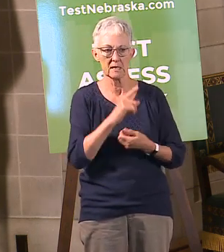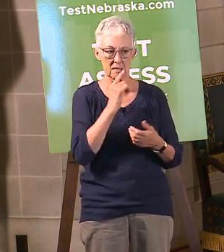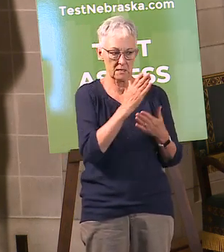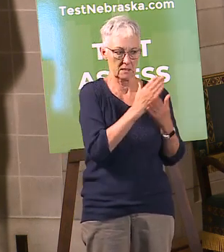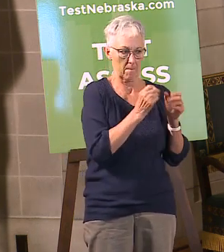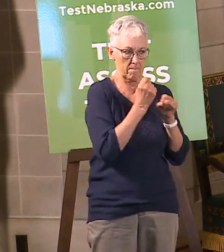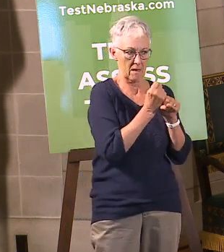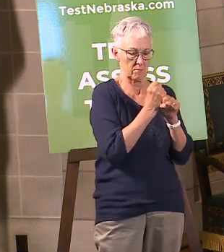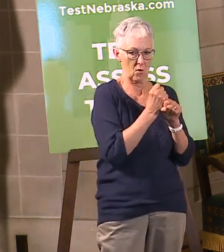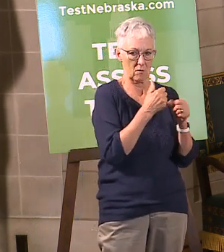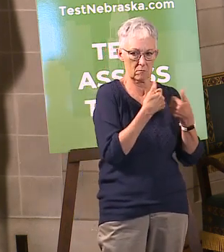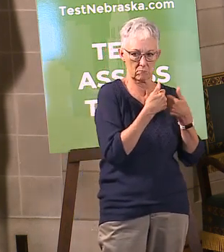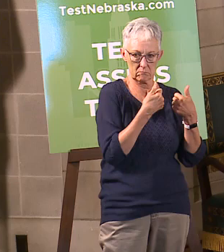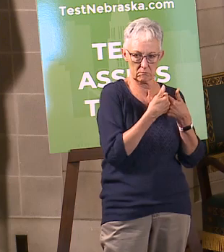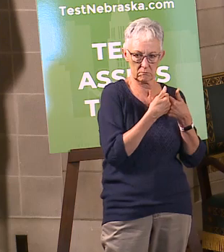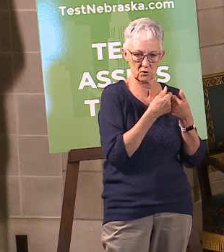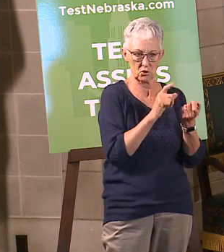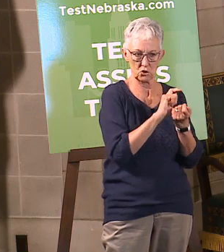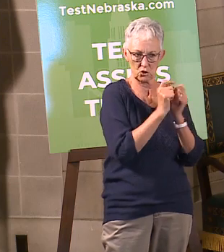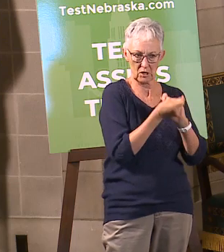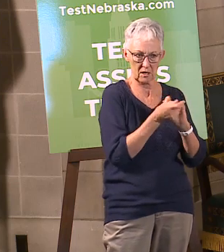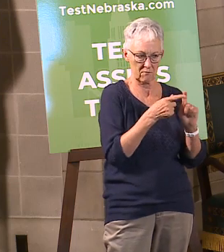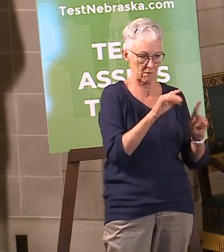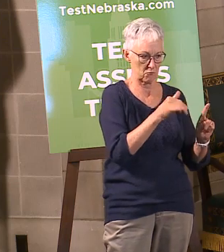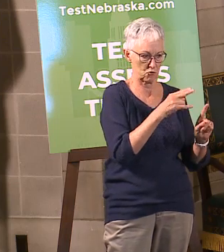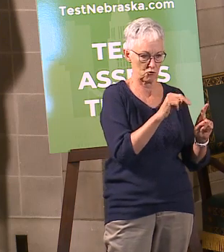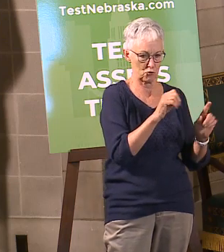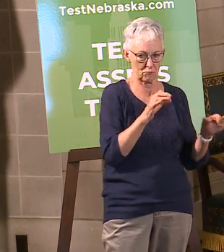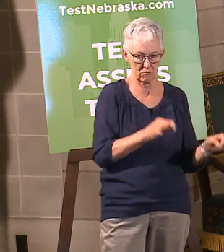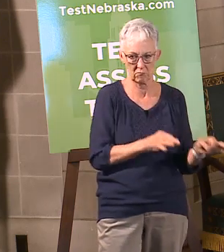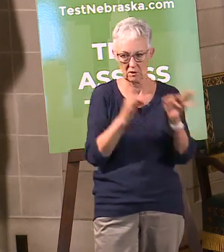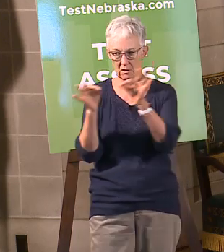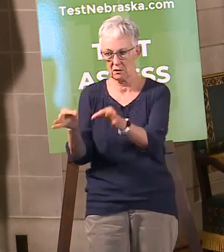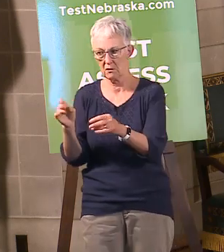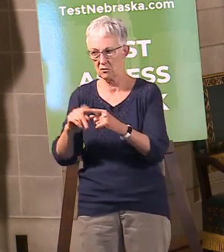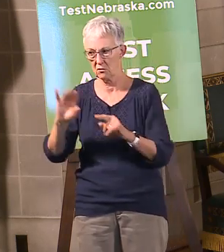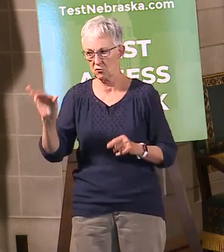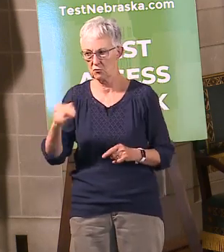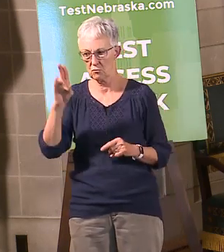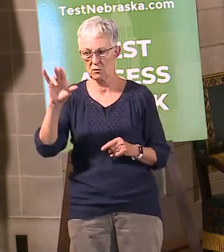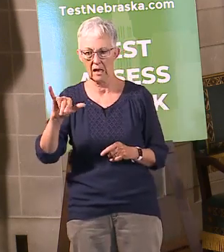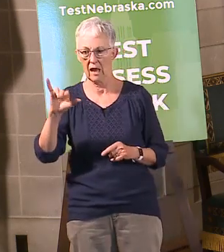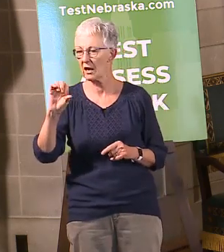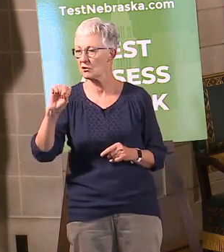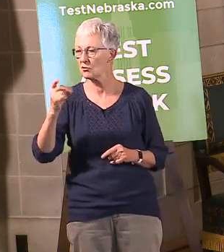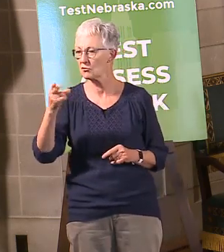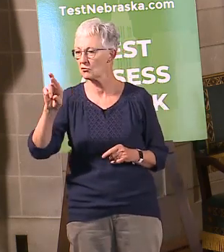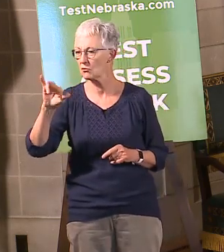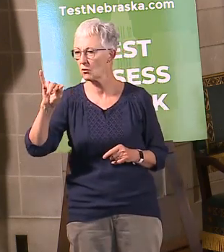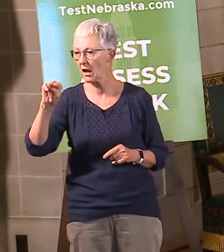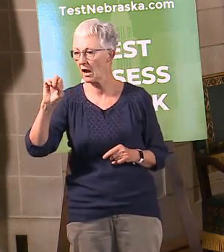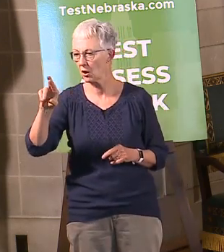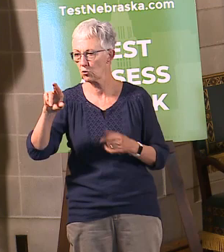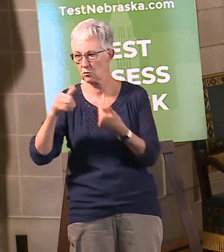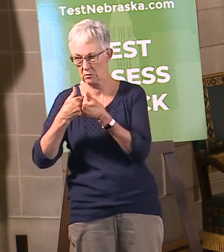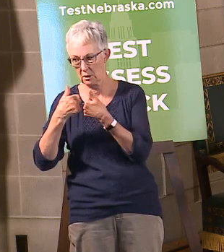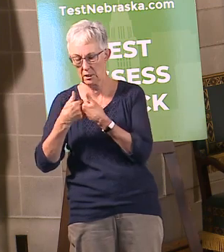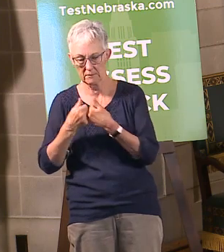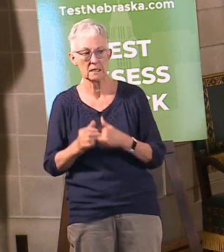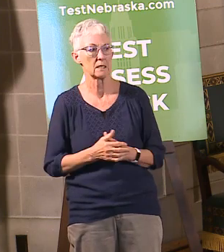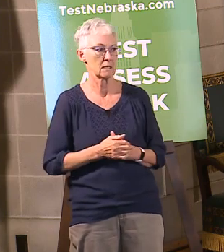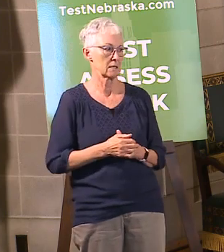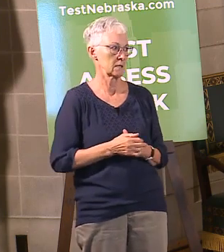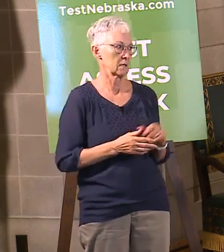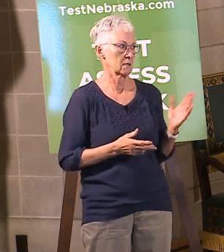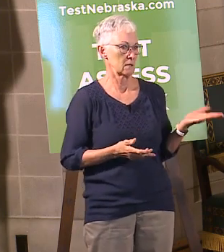to July. How will social distancing guidelines have to change for those games to be played? And again, Stu, I'd say, hey, we're